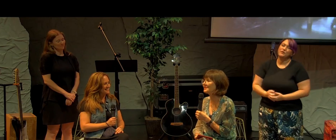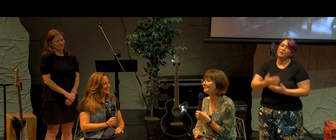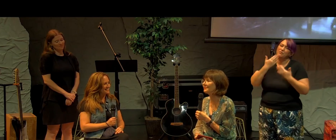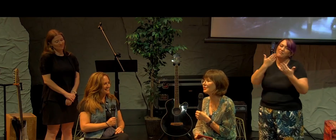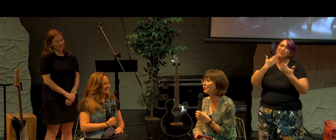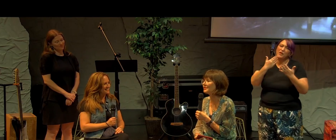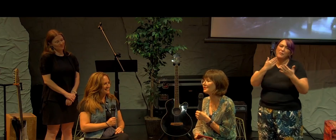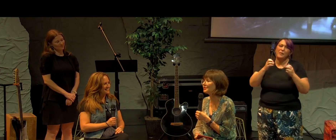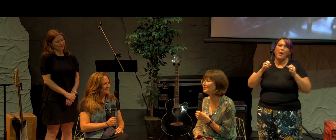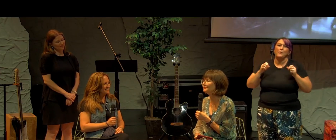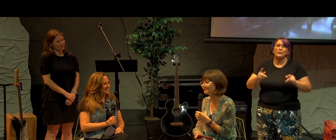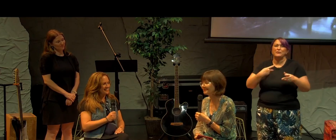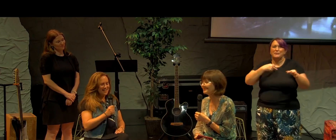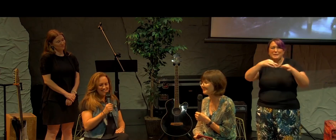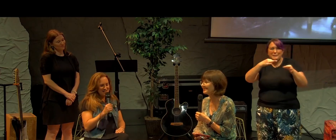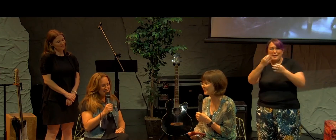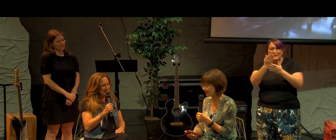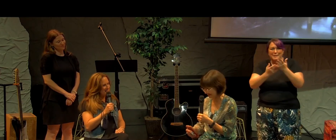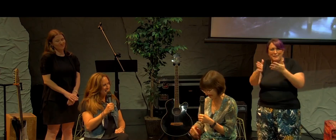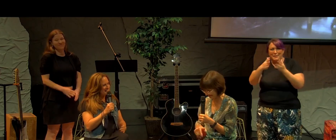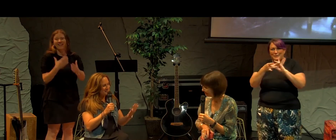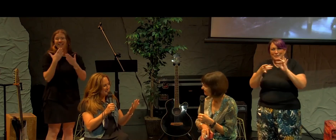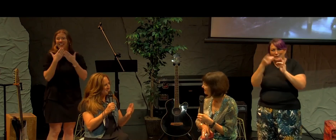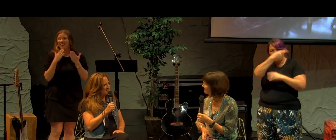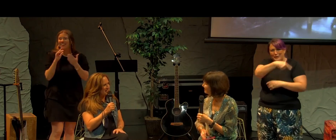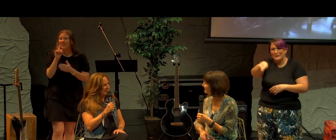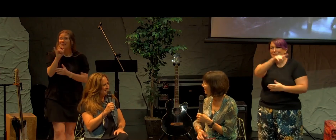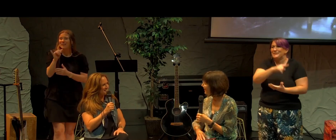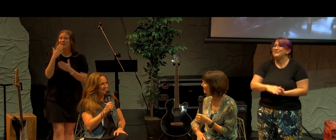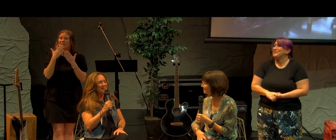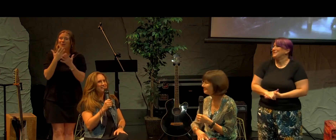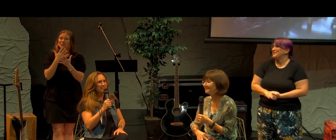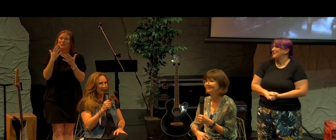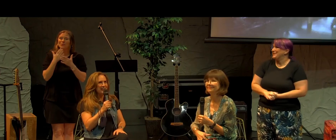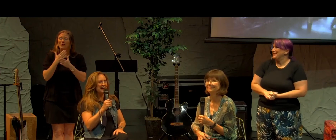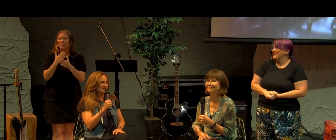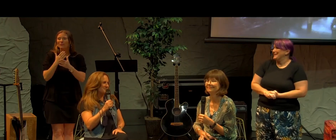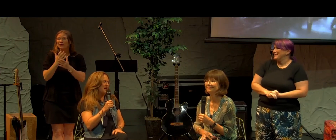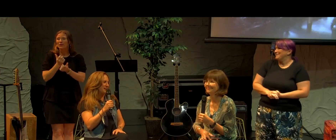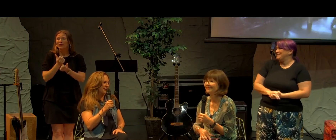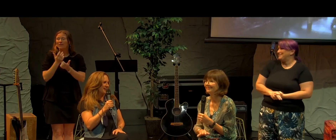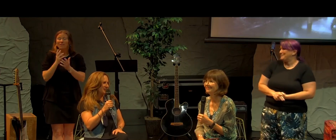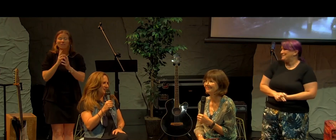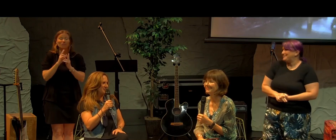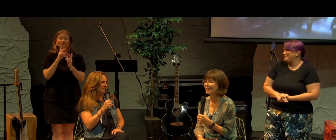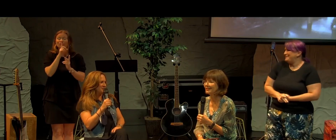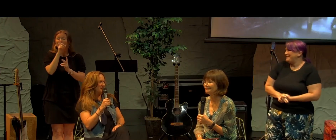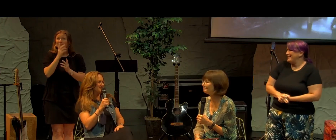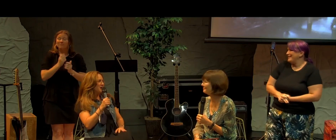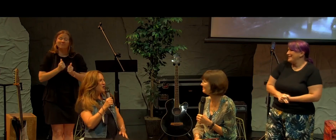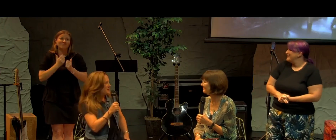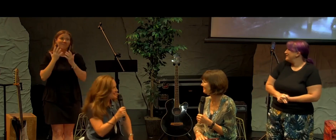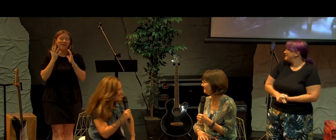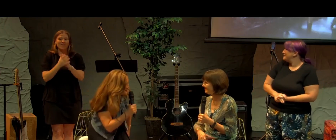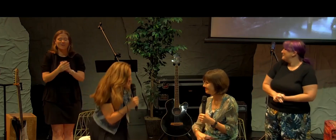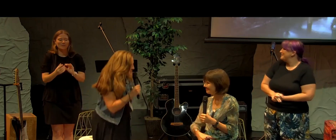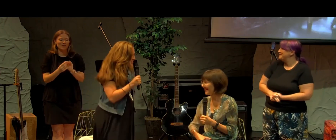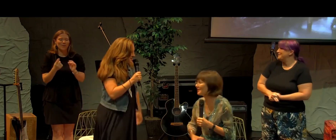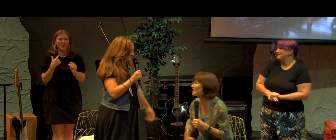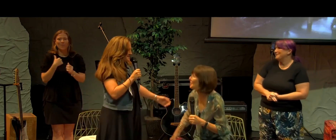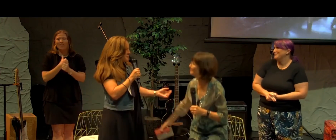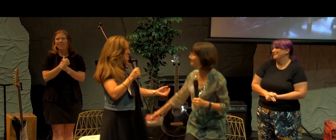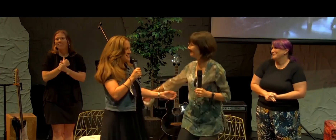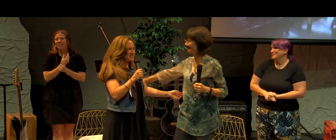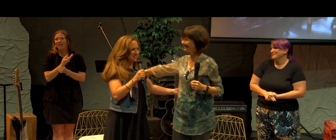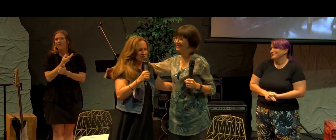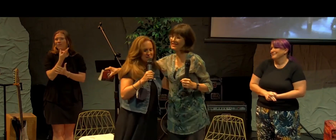these stories for you. Thank you, Tammy. Thanks so much for sharing these very inspiring and encouraging stories. We love you both